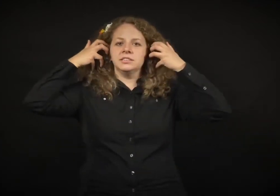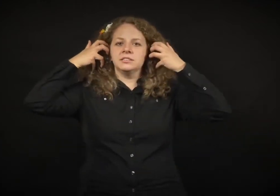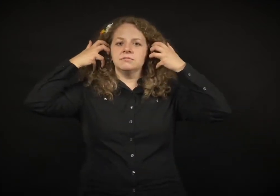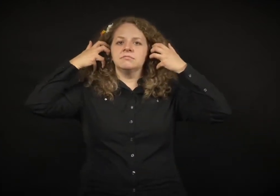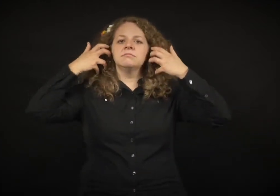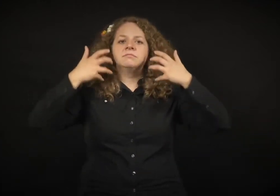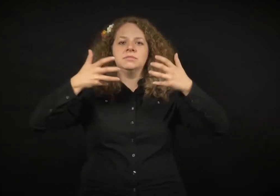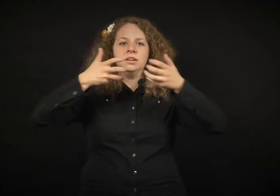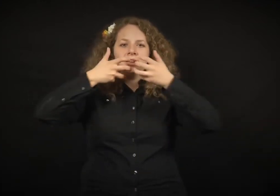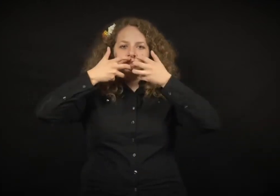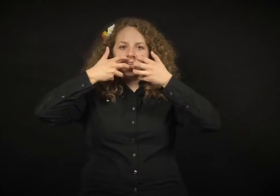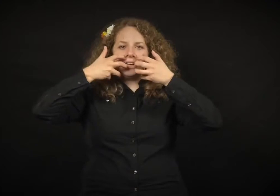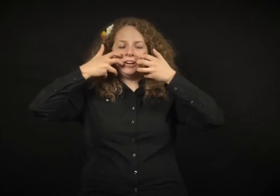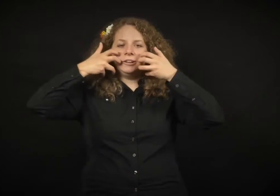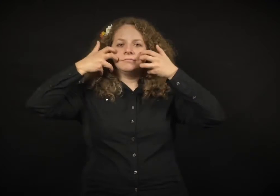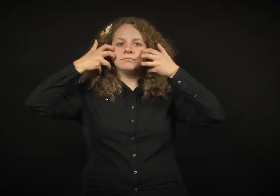face. Tiger.